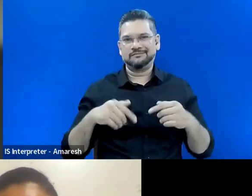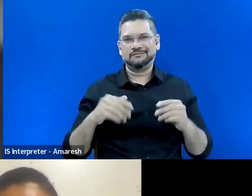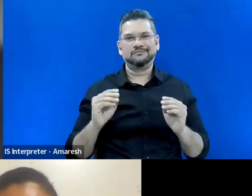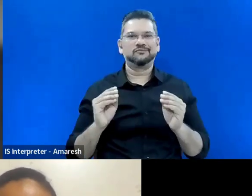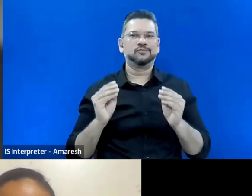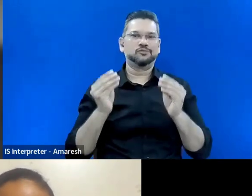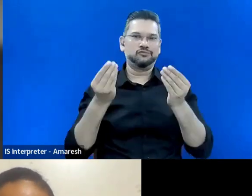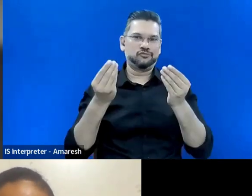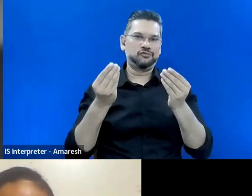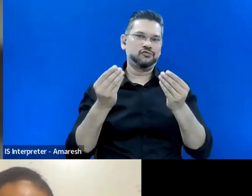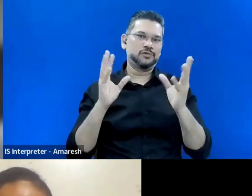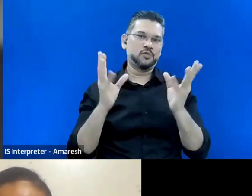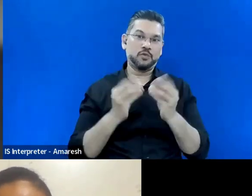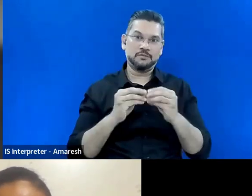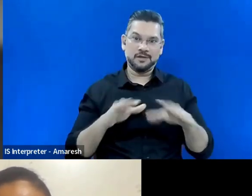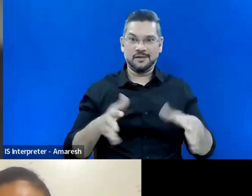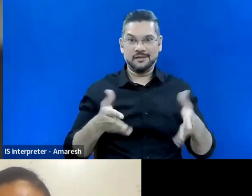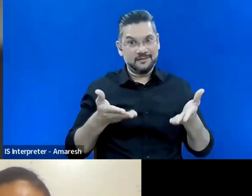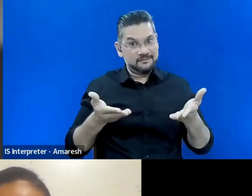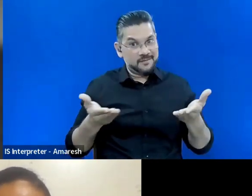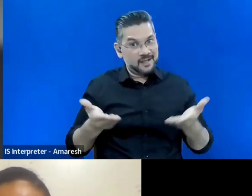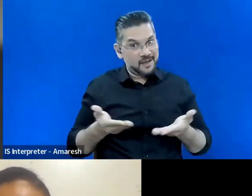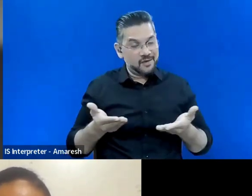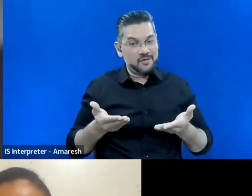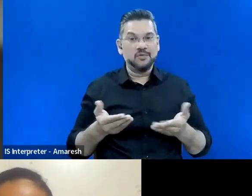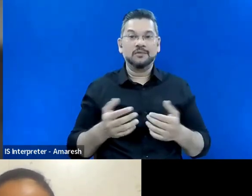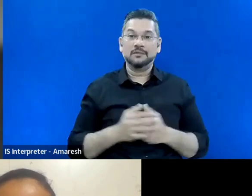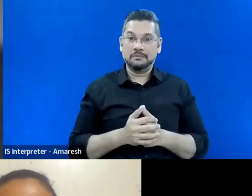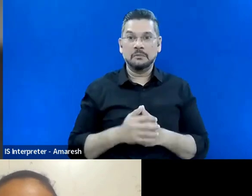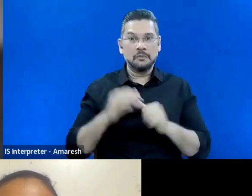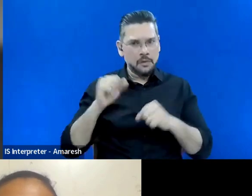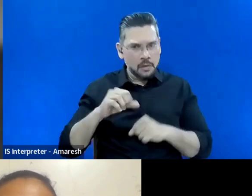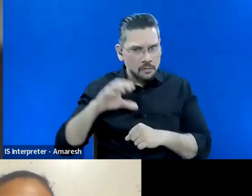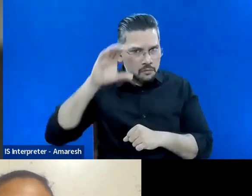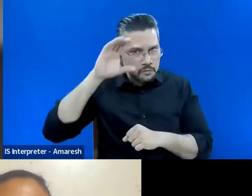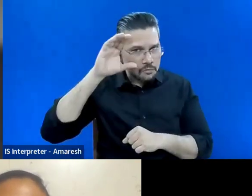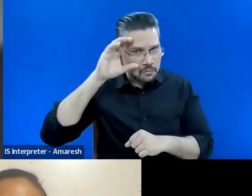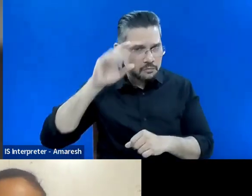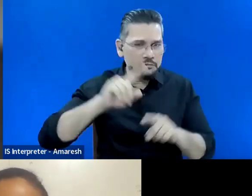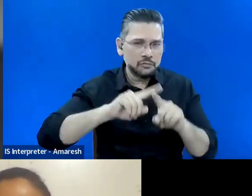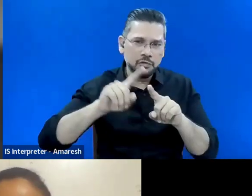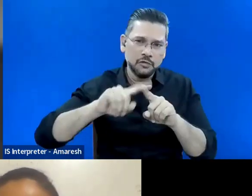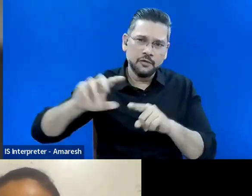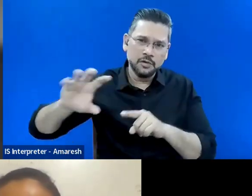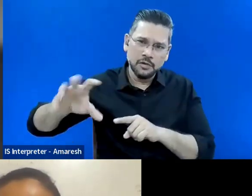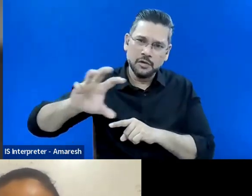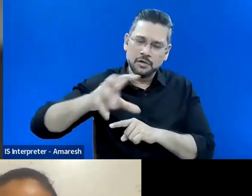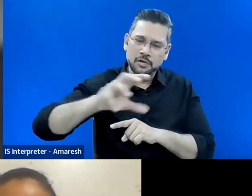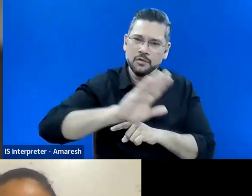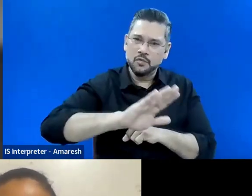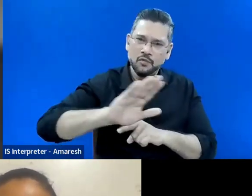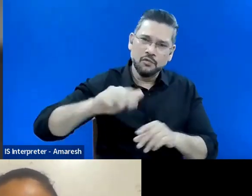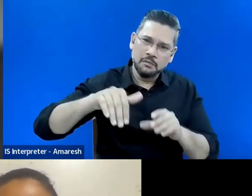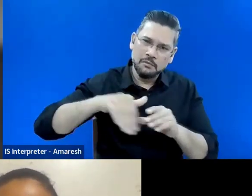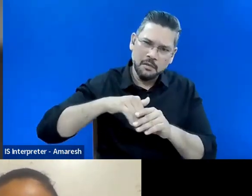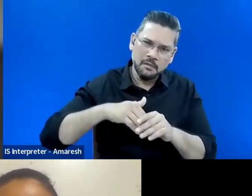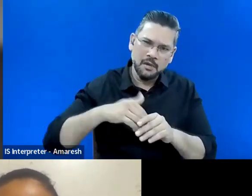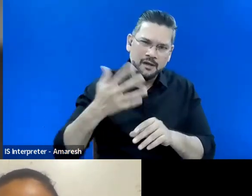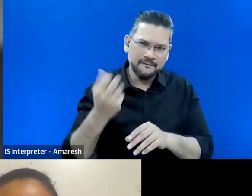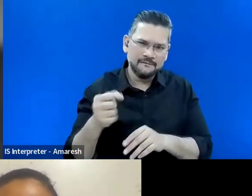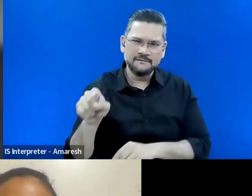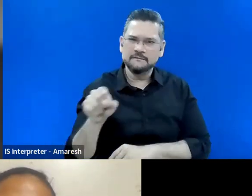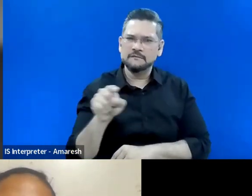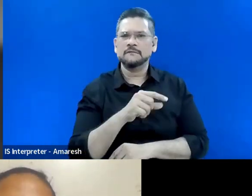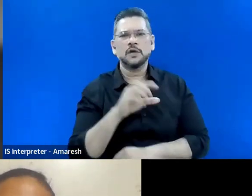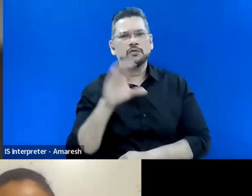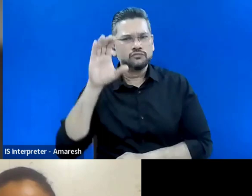from the different countries, our members in different regions, in different countries, that what needs to be done,